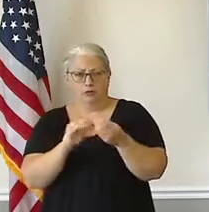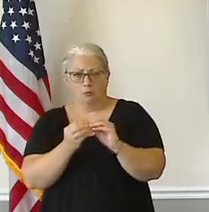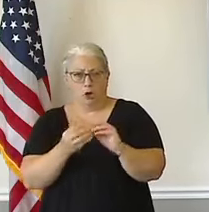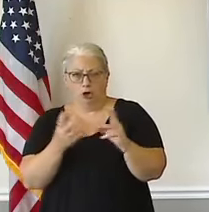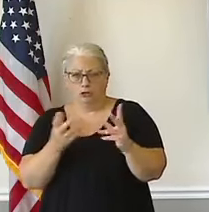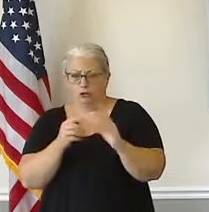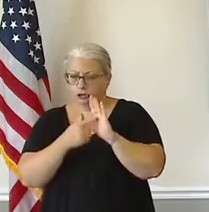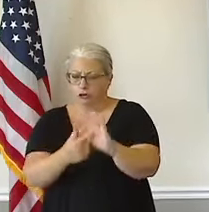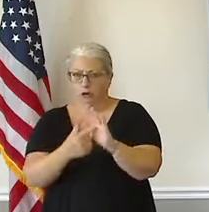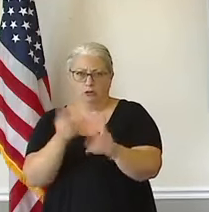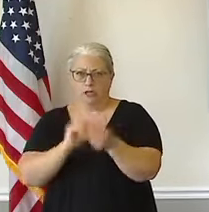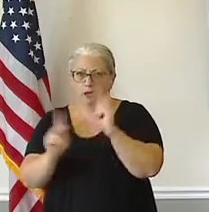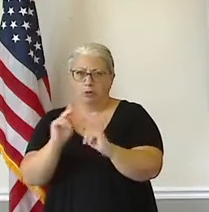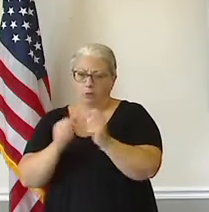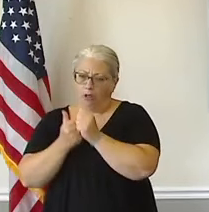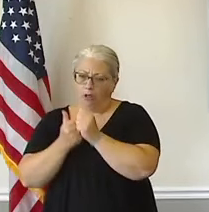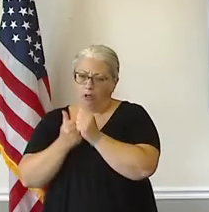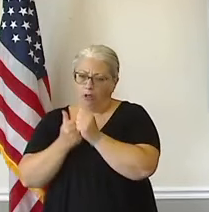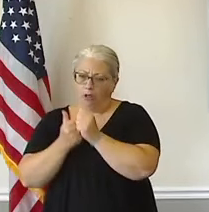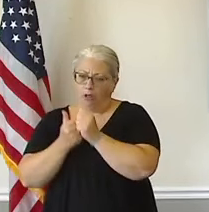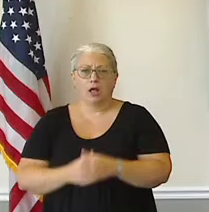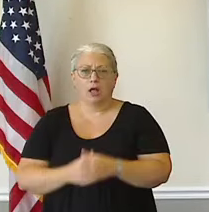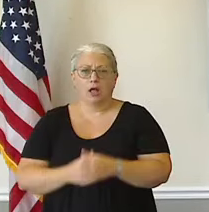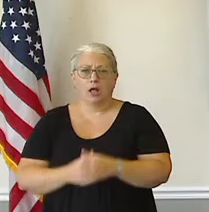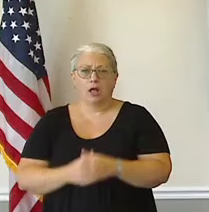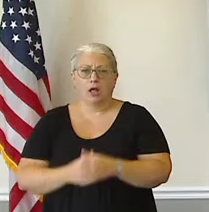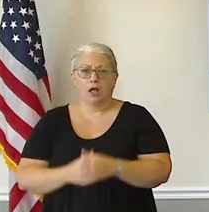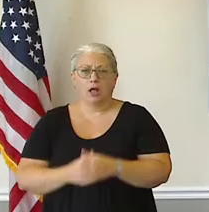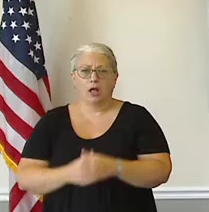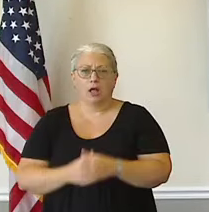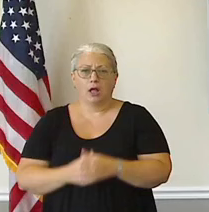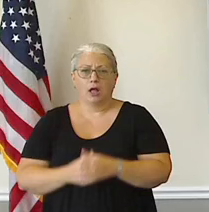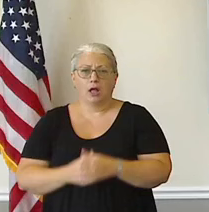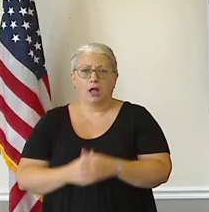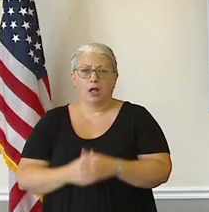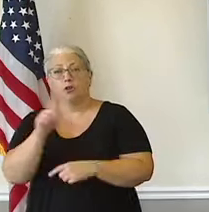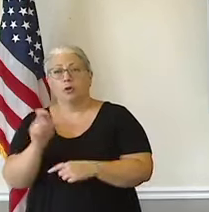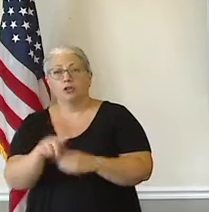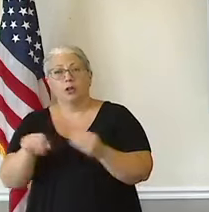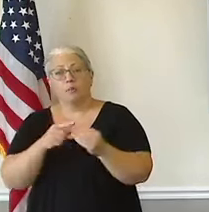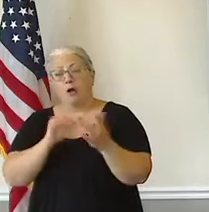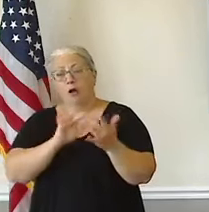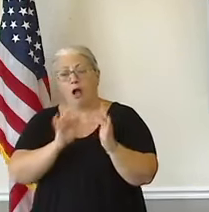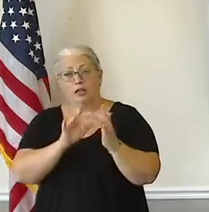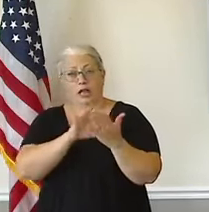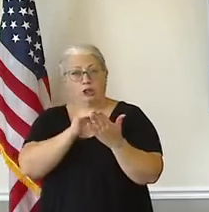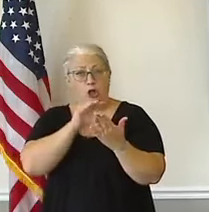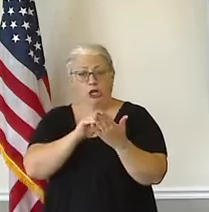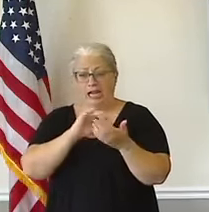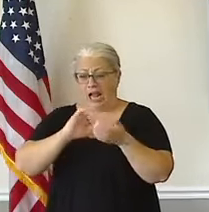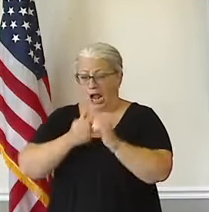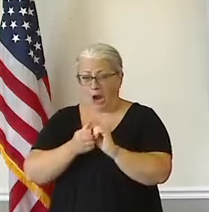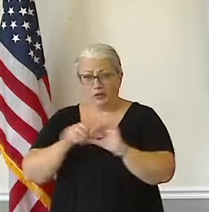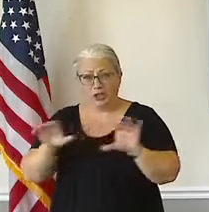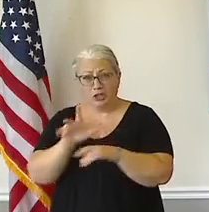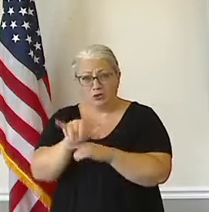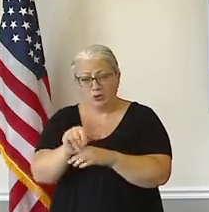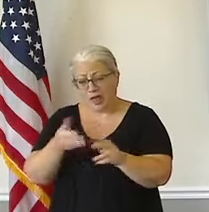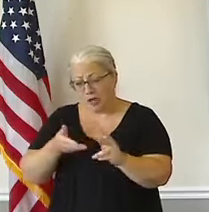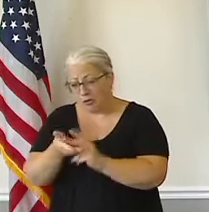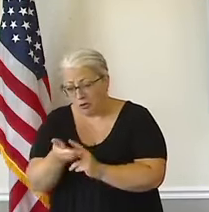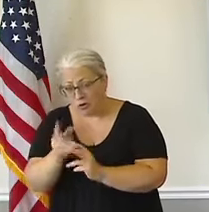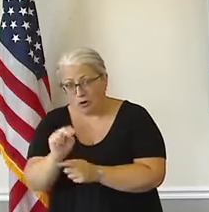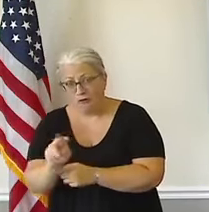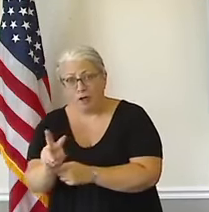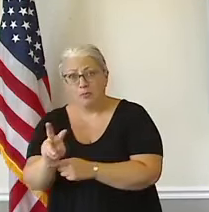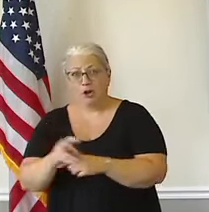working parents do online learning through November? The short answer is it is going to be an increasingly difficult challenge, which, by the way, and I'll say